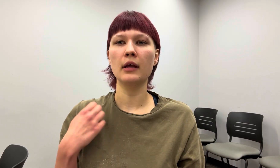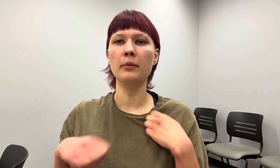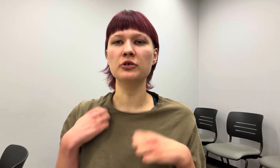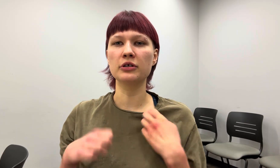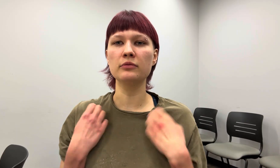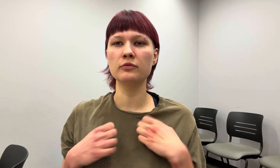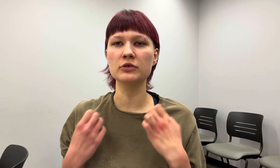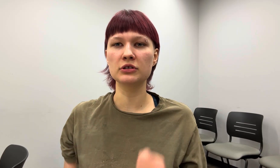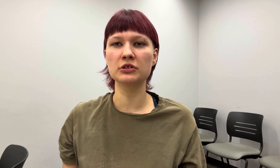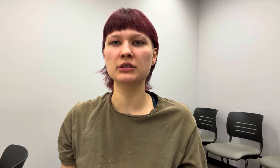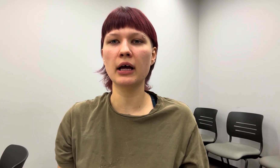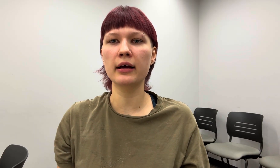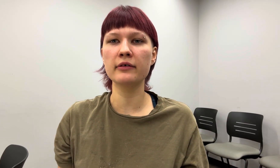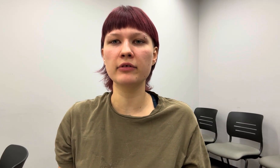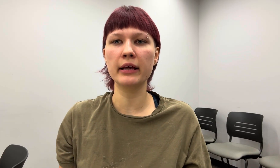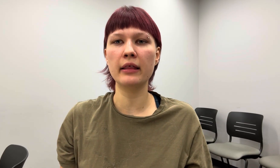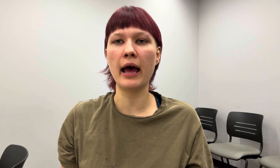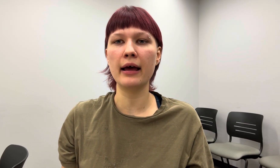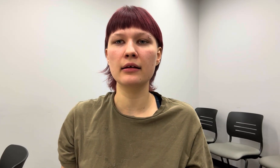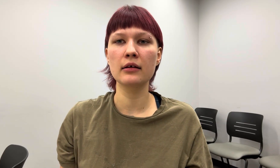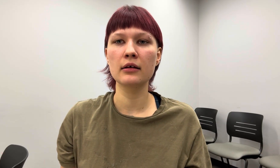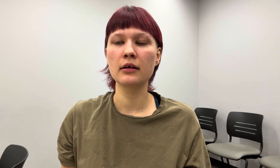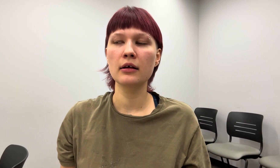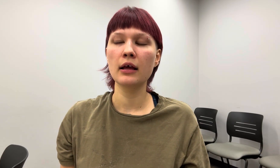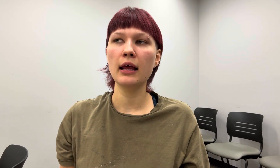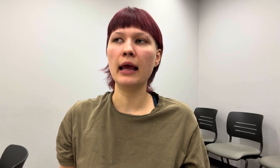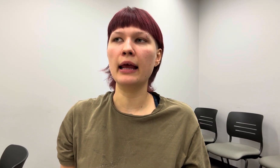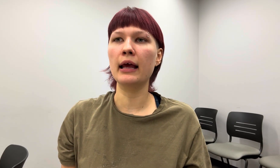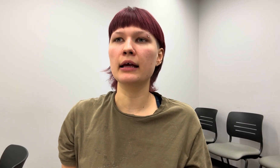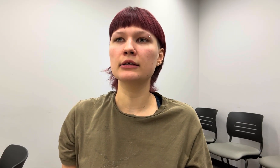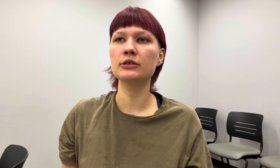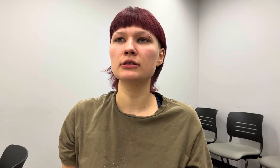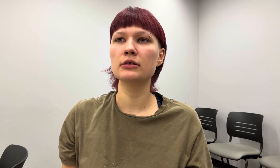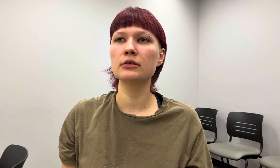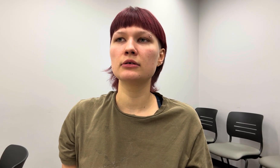Emotion was just kind of like that. And